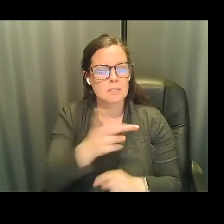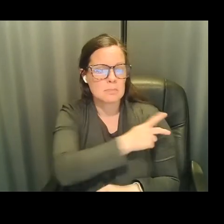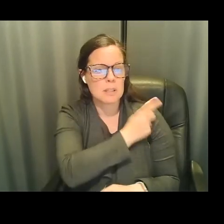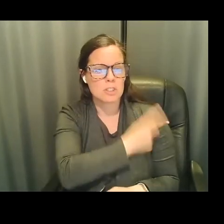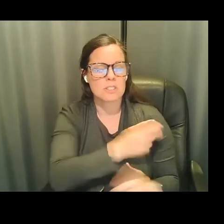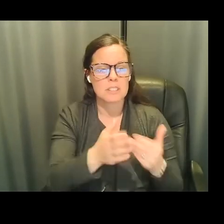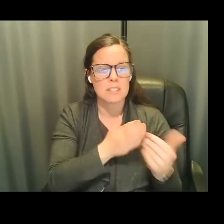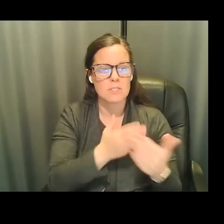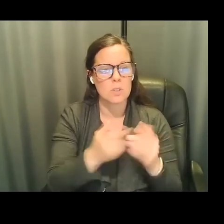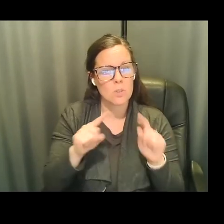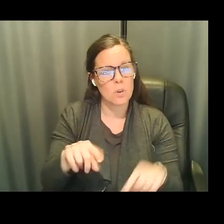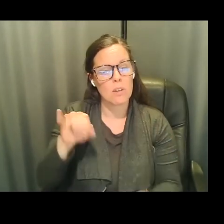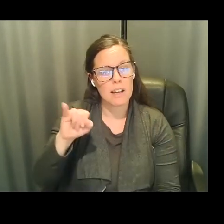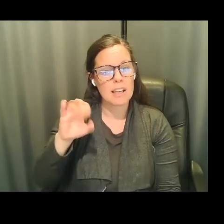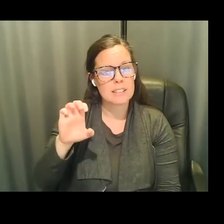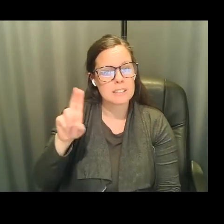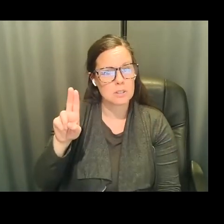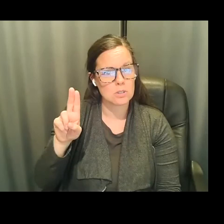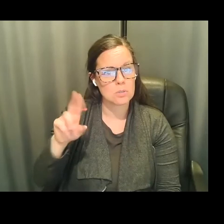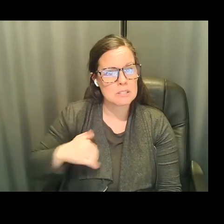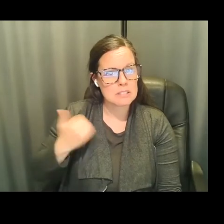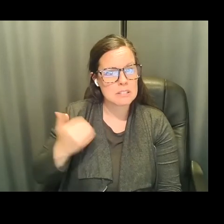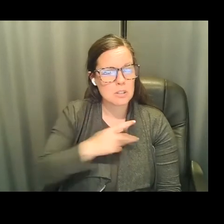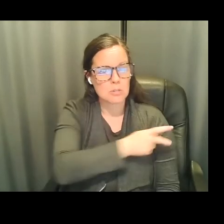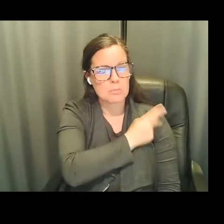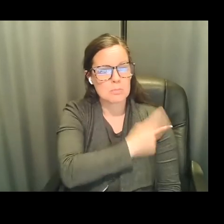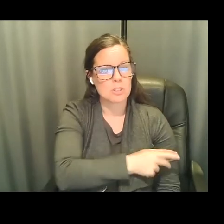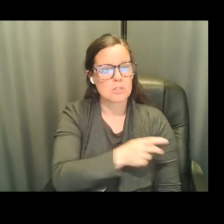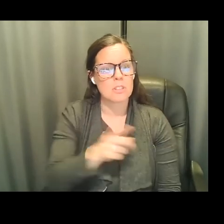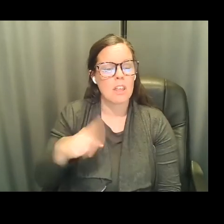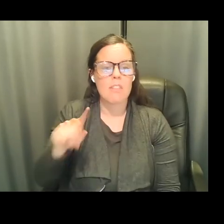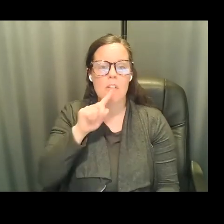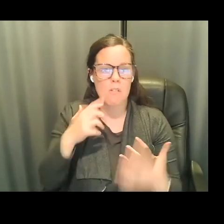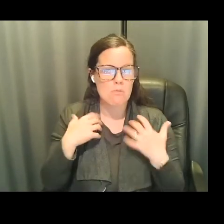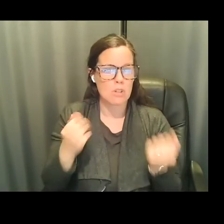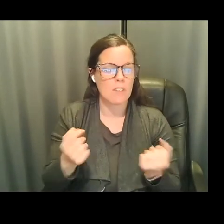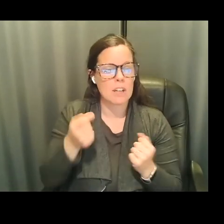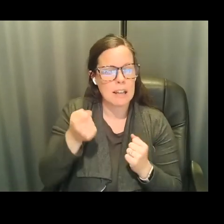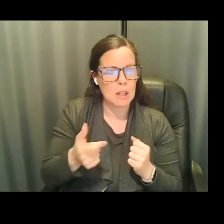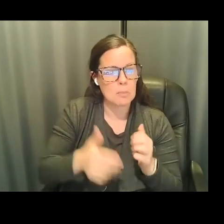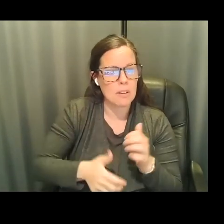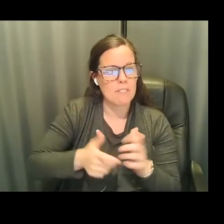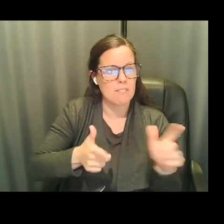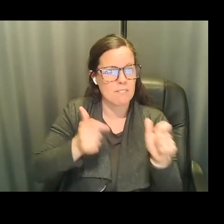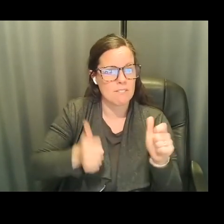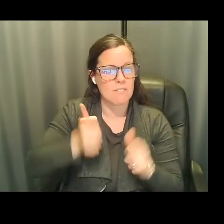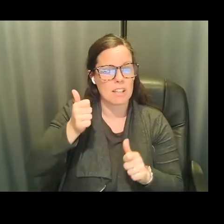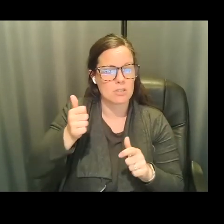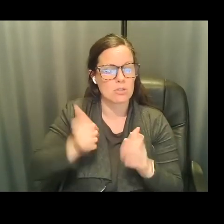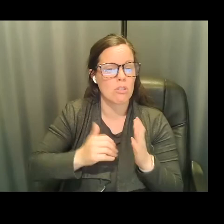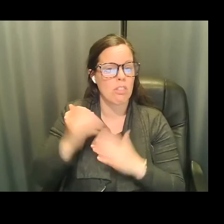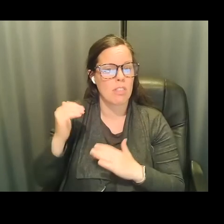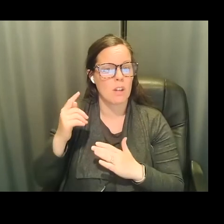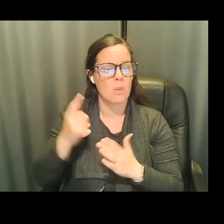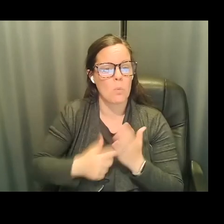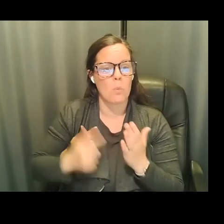to the intensive care units, younger patients there, they're recovering a little faster than what we